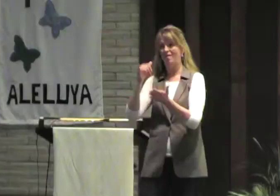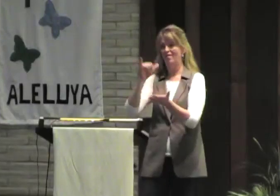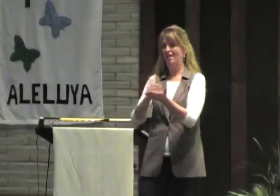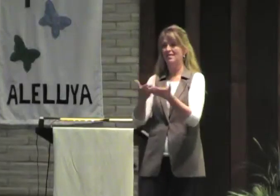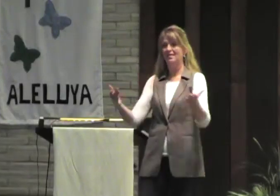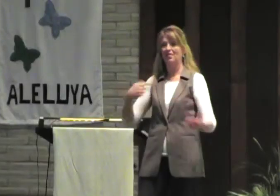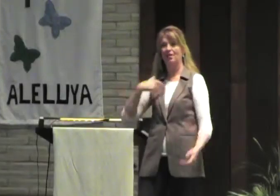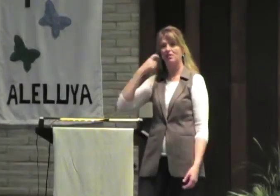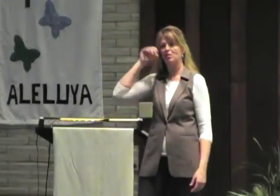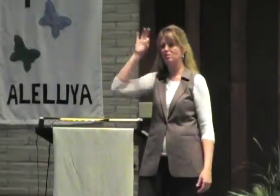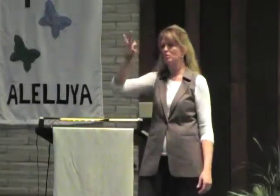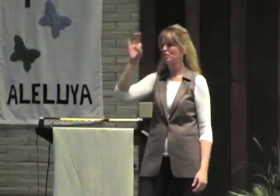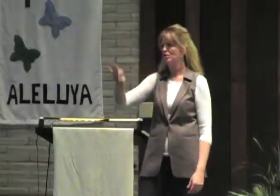is one design.